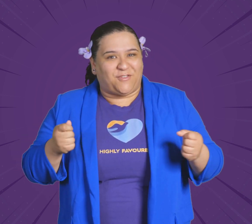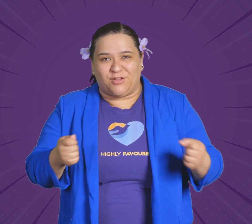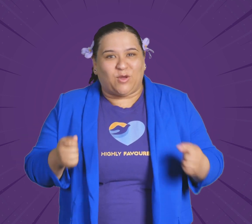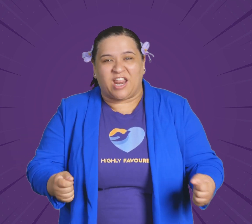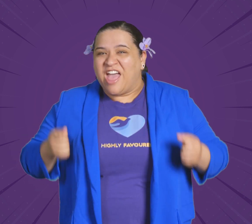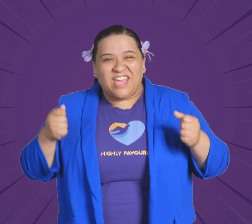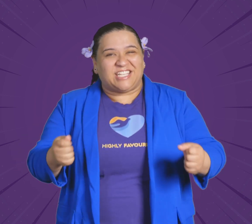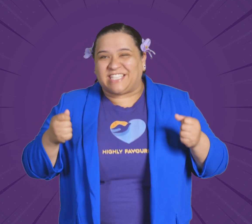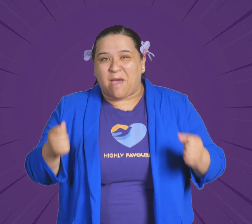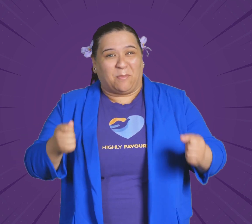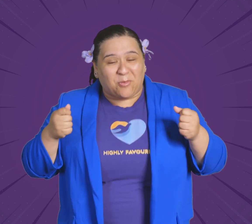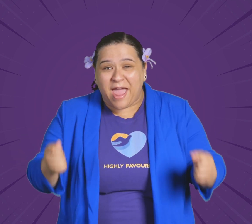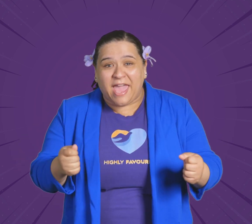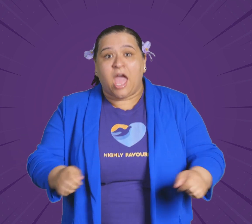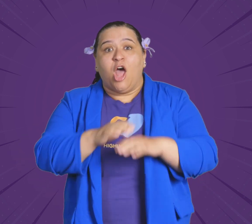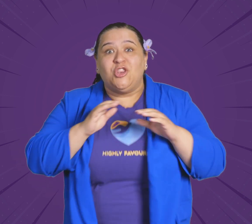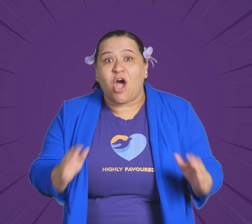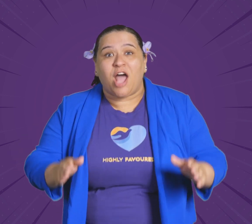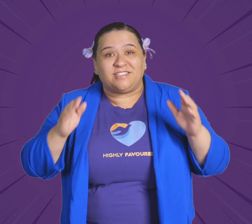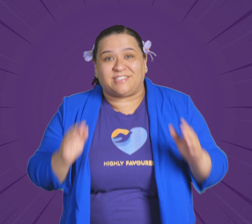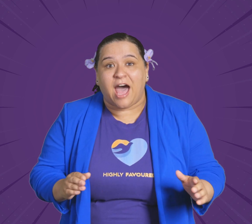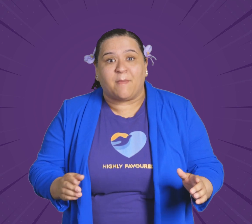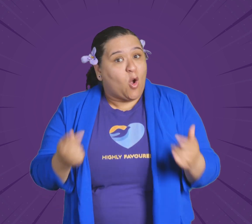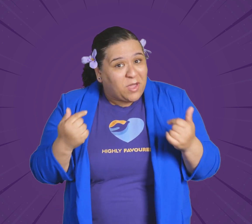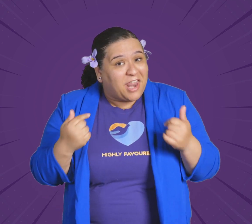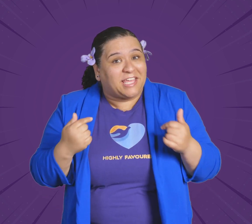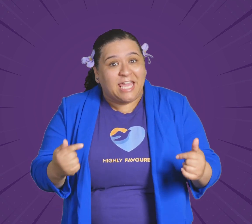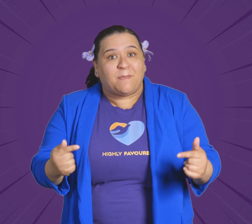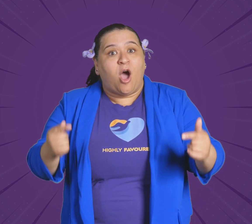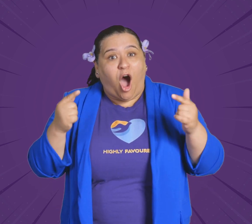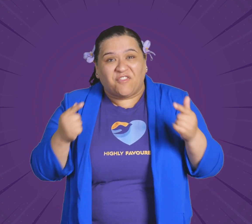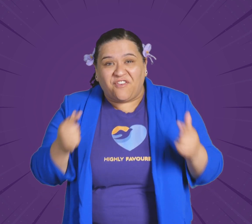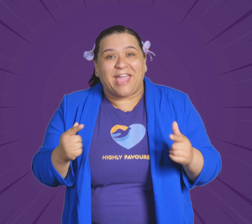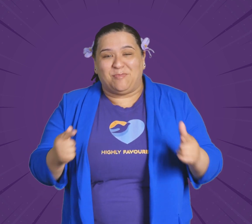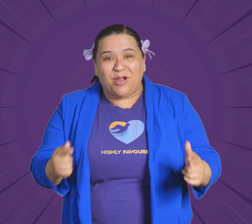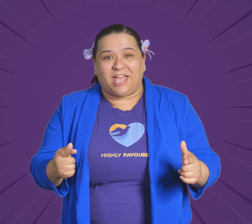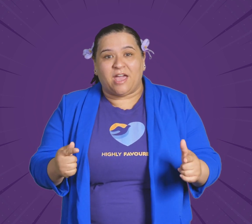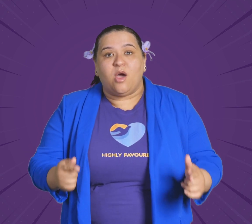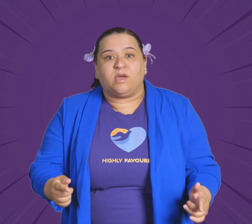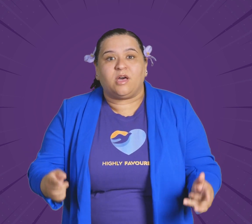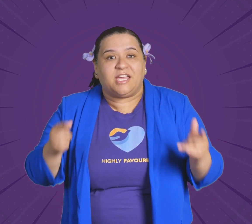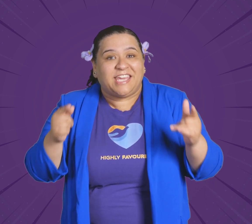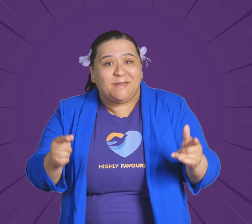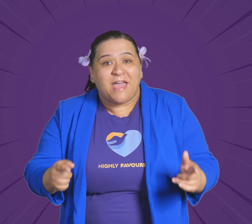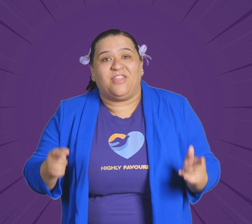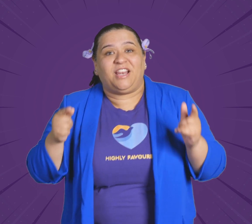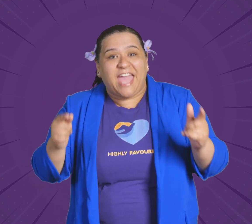the Lord. They just kept praying nonstop. We gotta keep our fire burning. We're gonna keep the